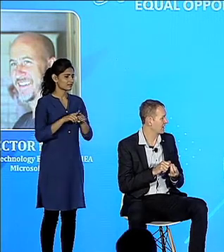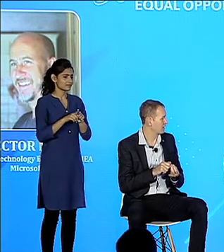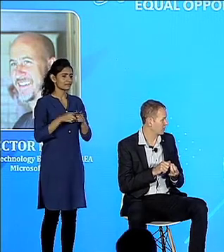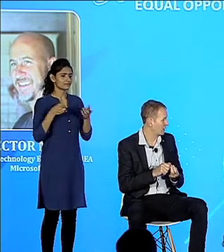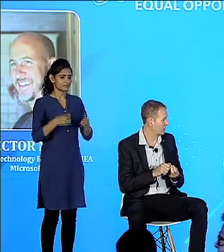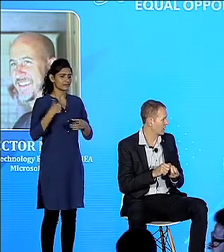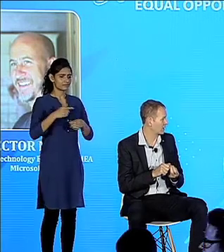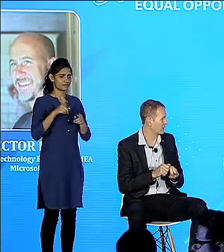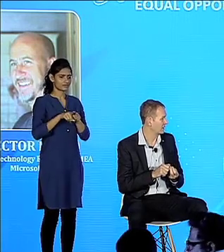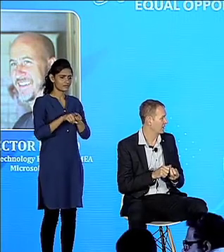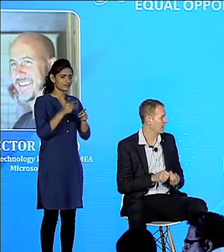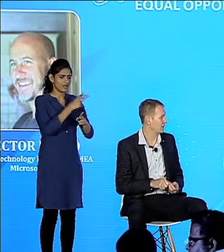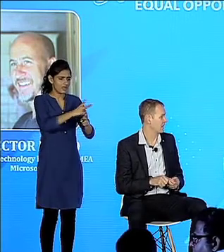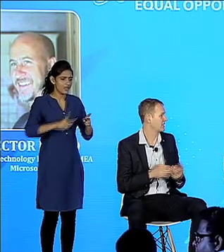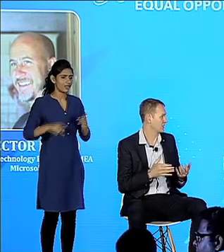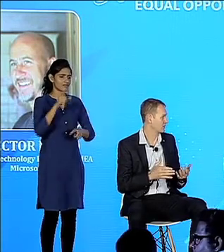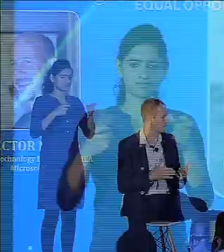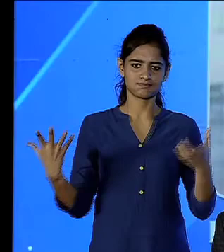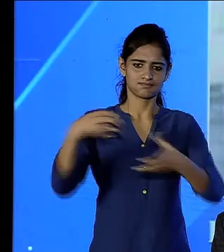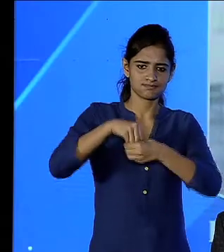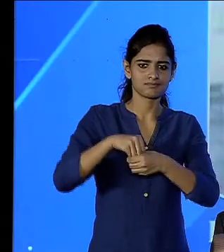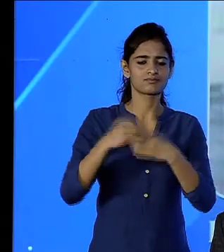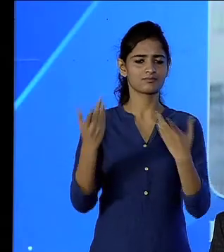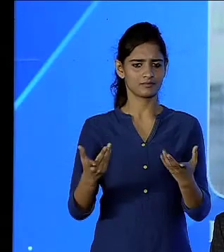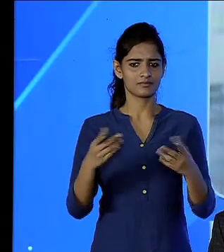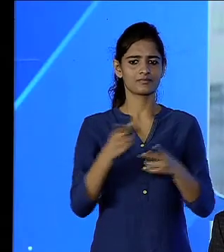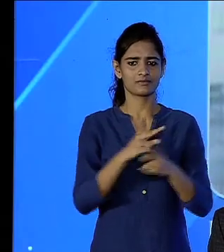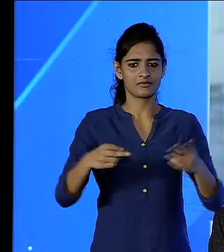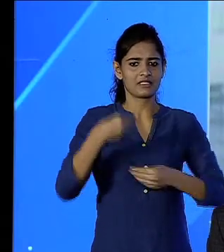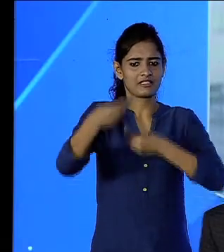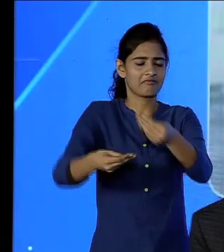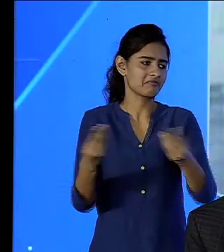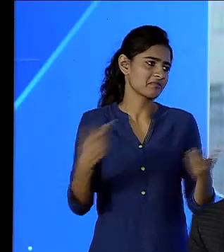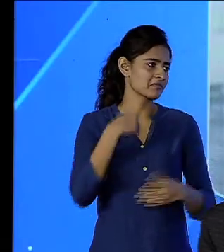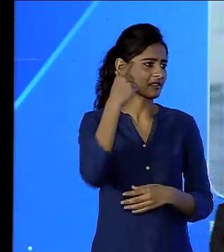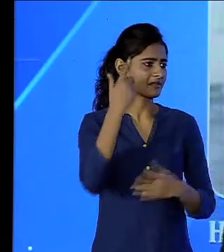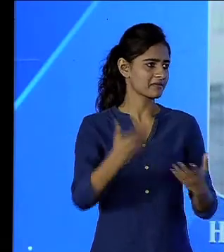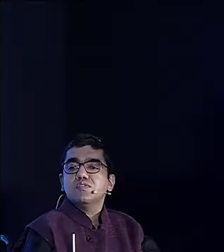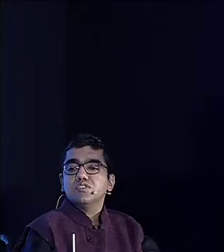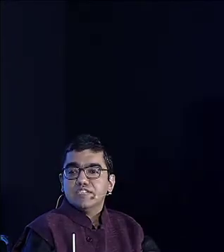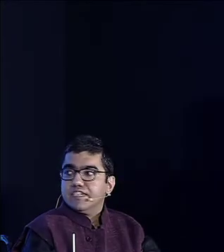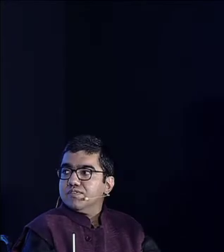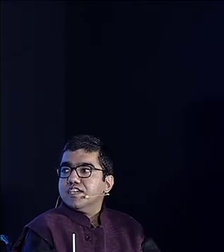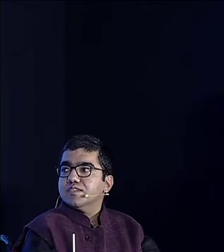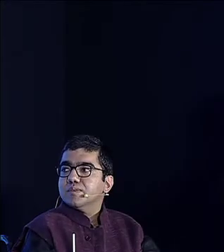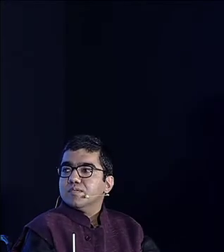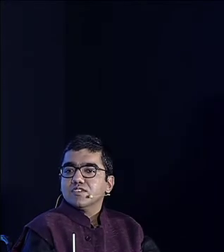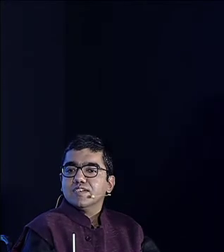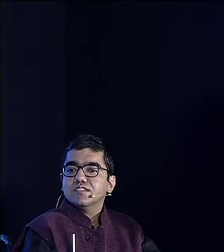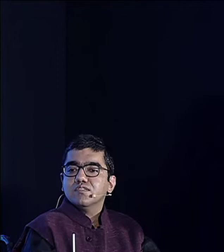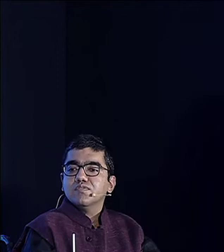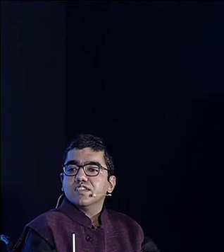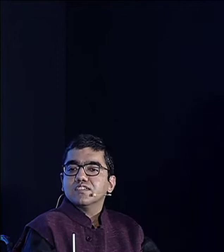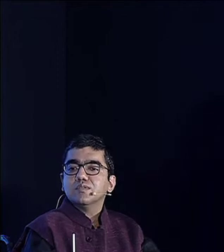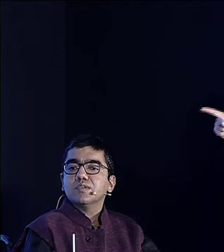into that broader market and addressing those solutions out of the box. Clint, I would like to ask you, you're leading the way in terms of making